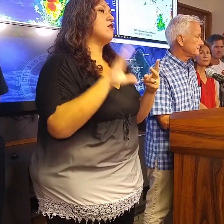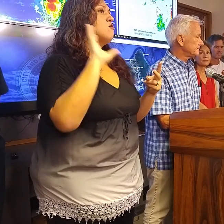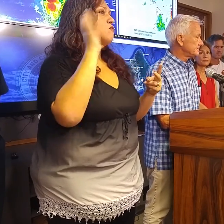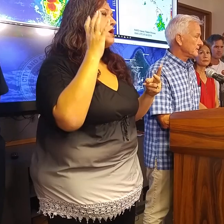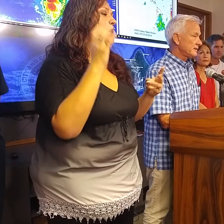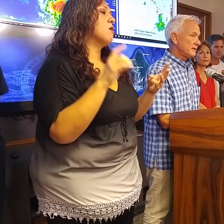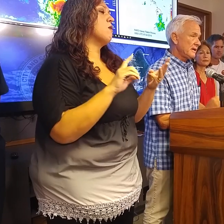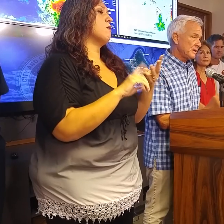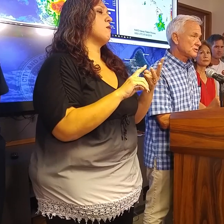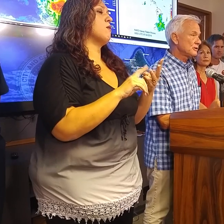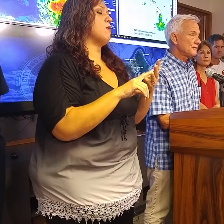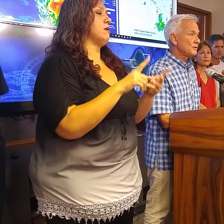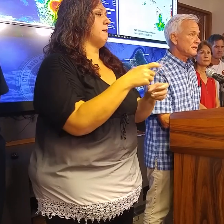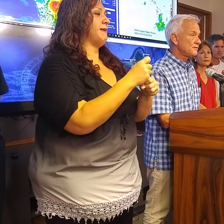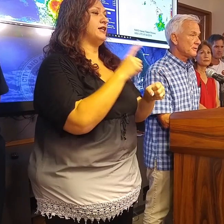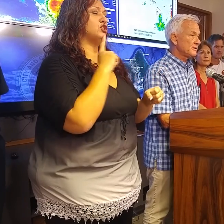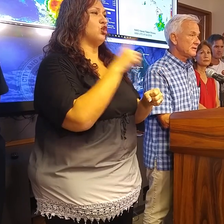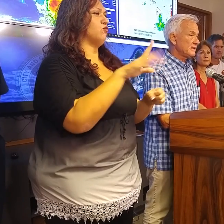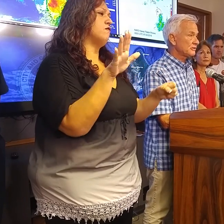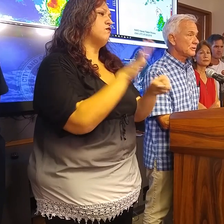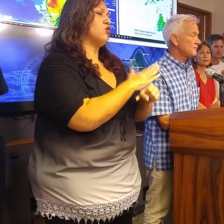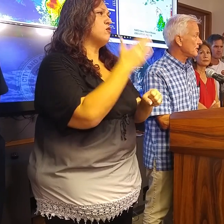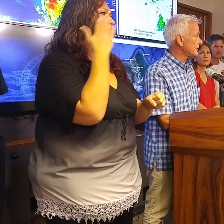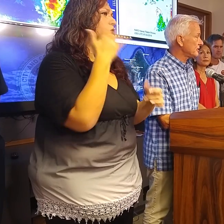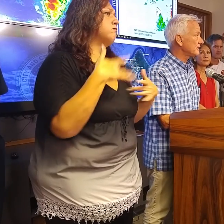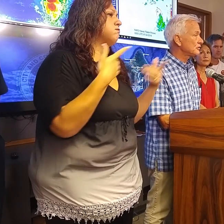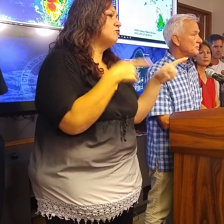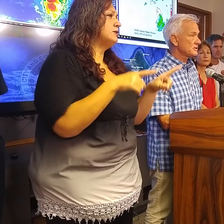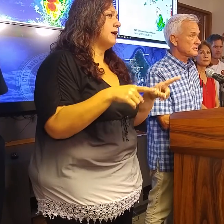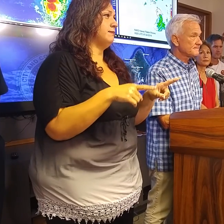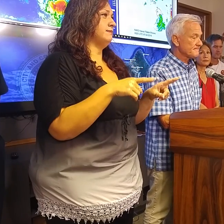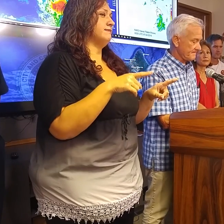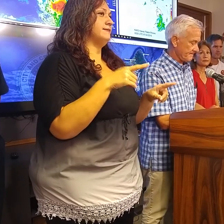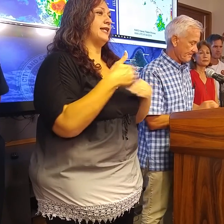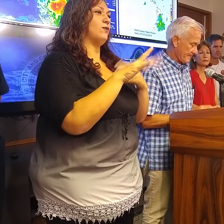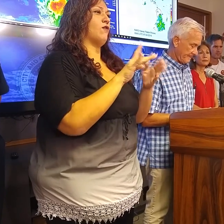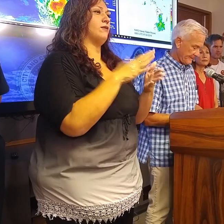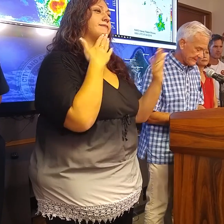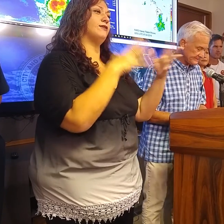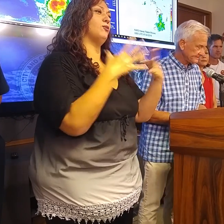radio, and make sure you're fully informed in the next 24 hours. Thank you so much.